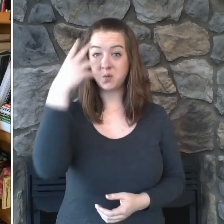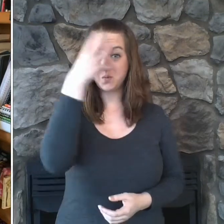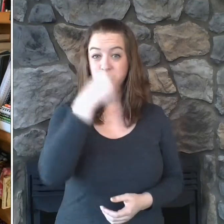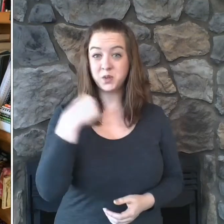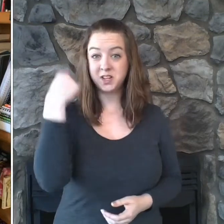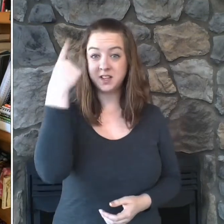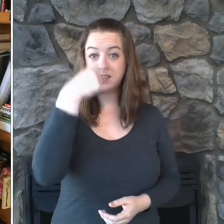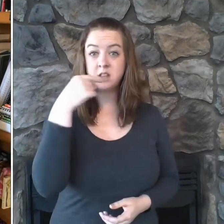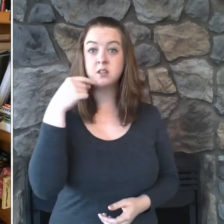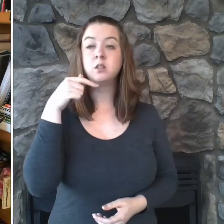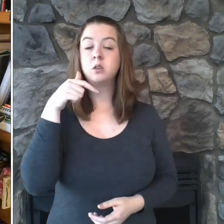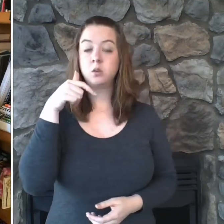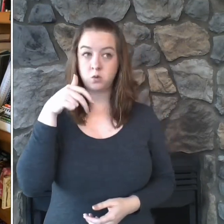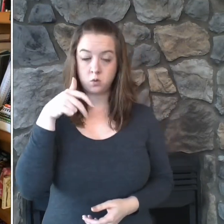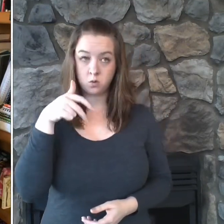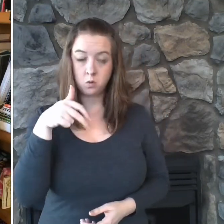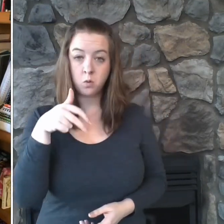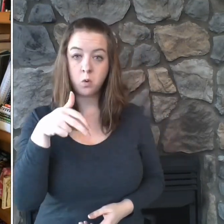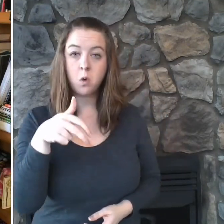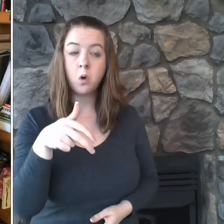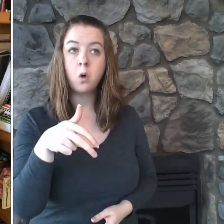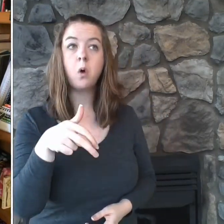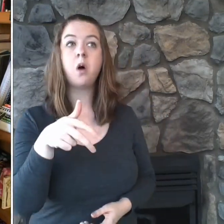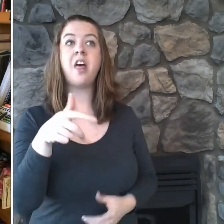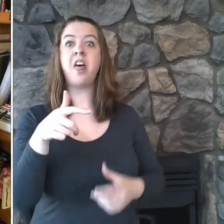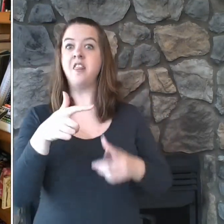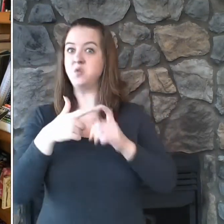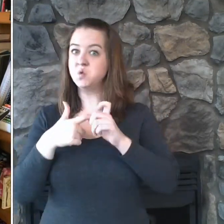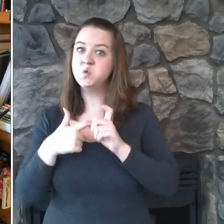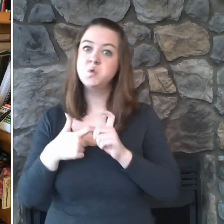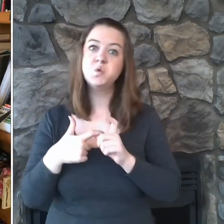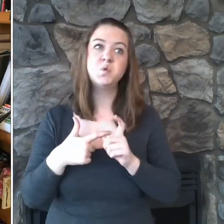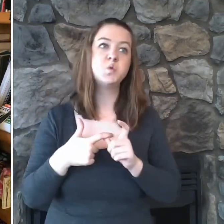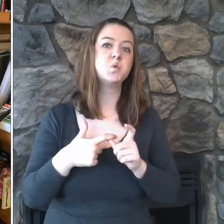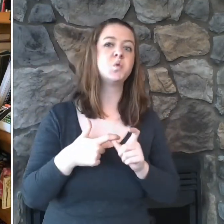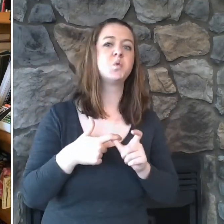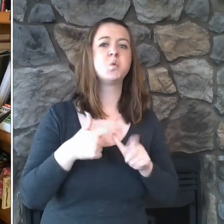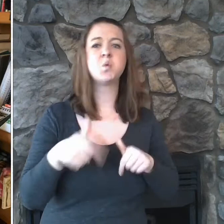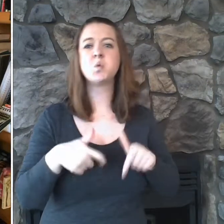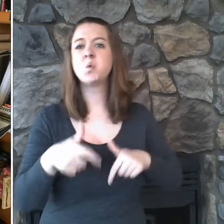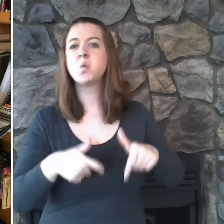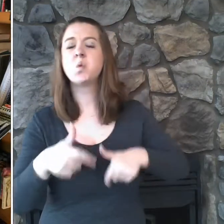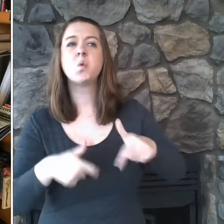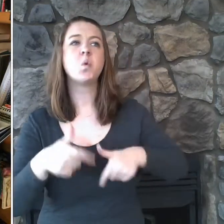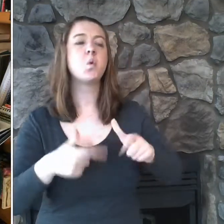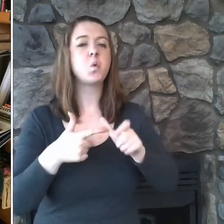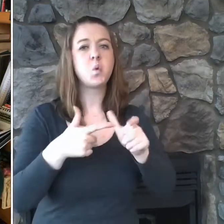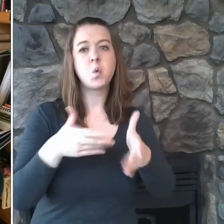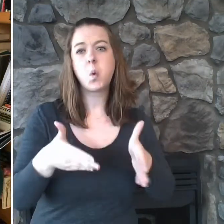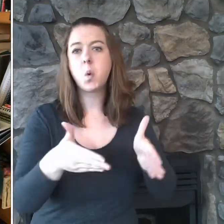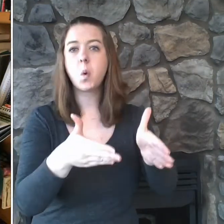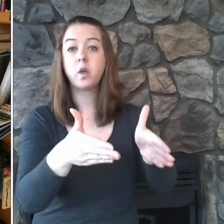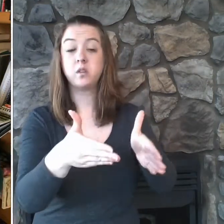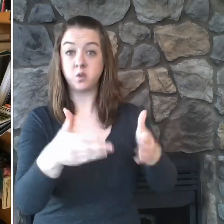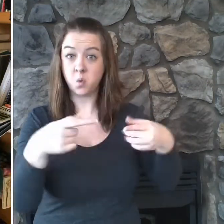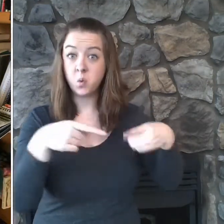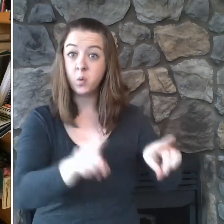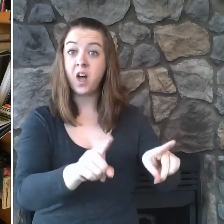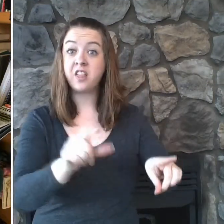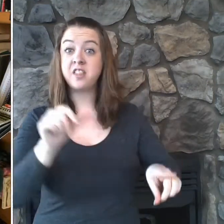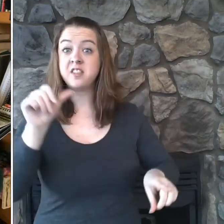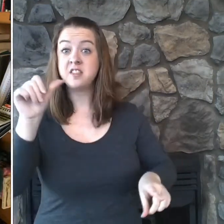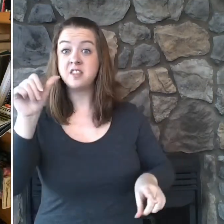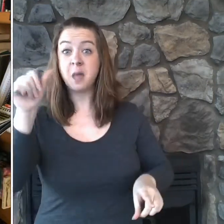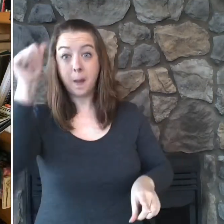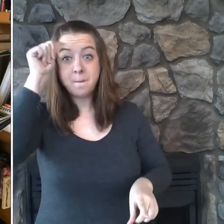Pretty Face began to walk and then run along the path. As she did so, a Mankamek's people came out of